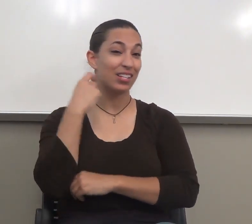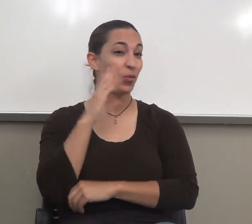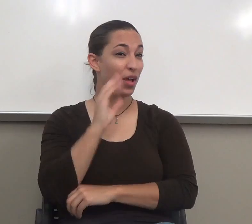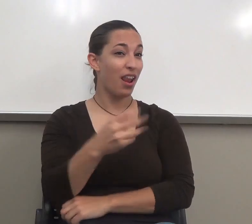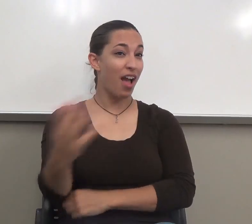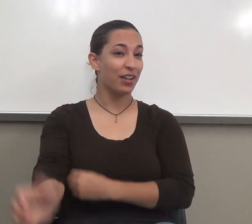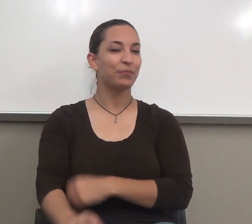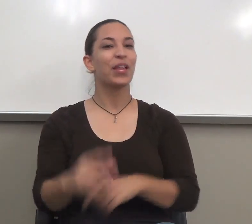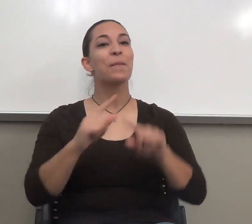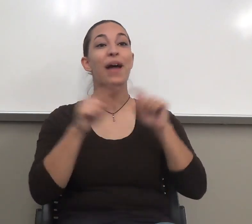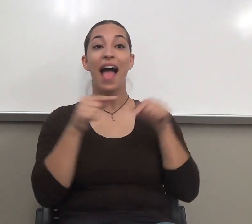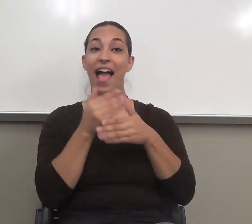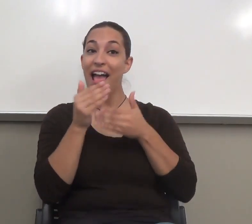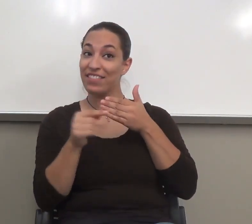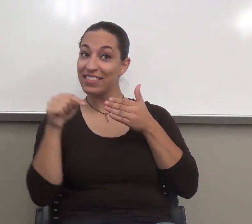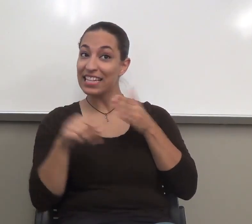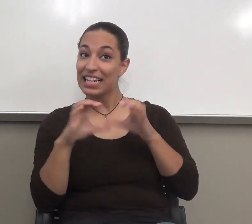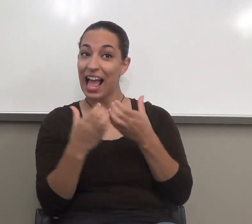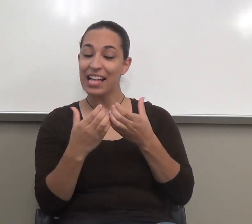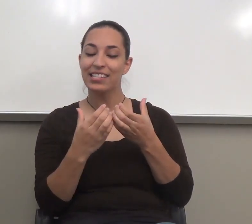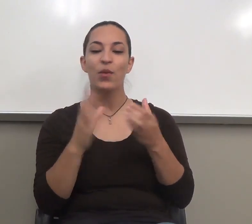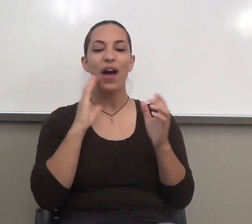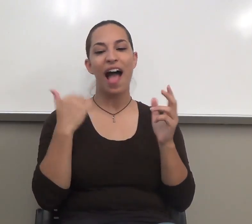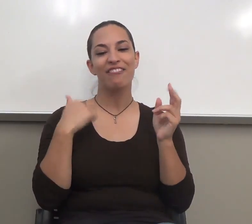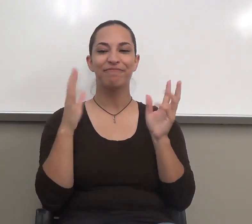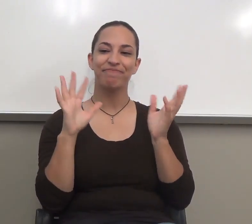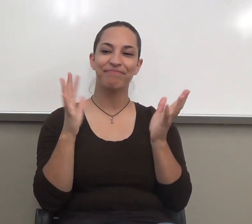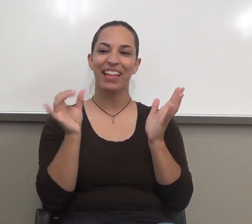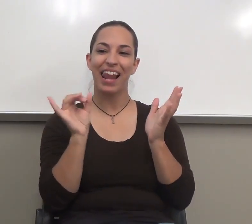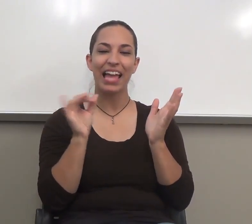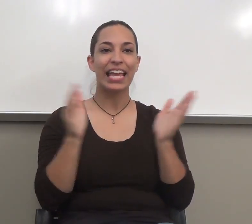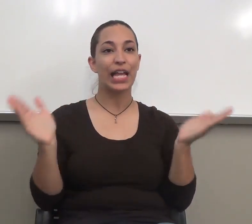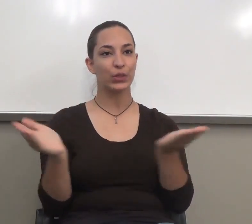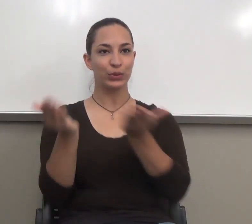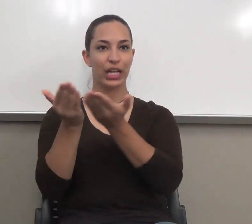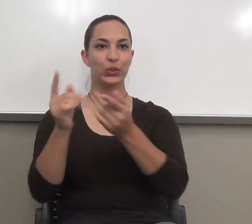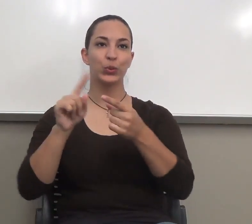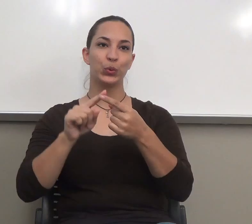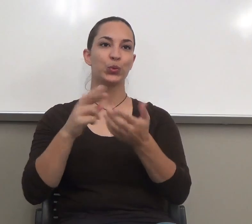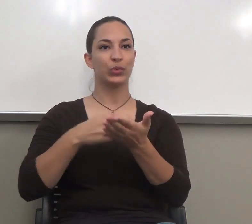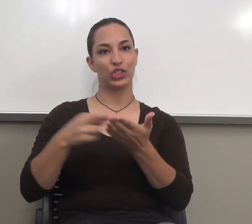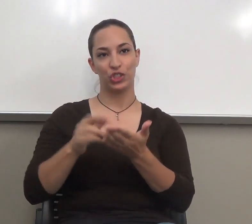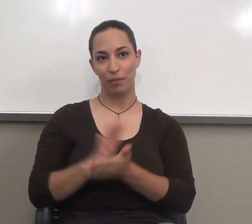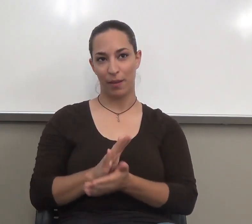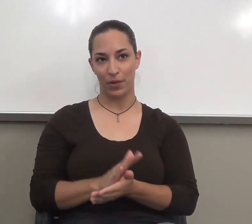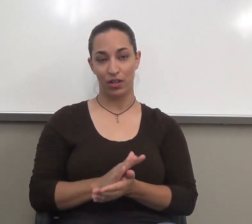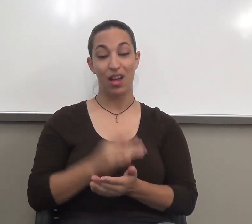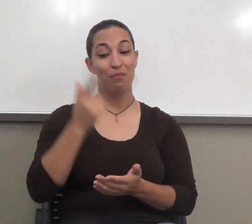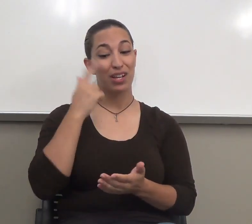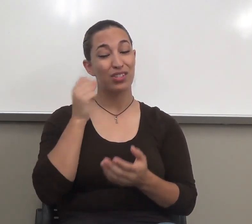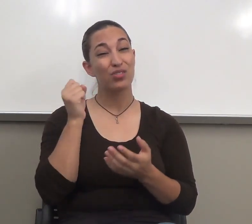an introduction to a research paper. Okay, because that is so important,